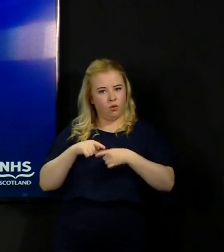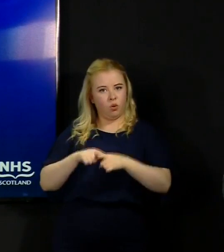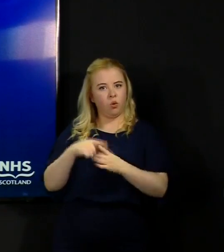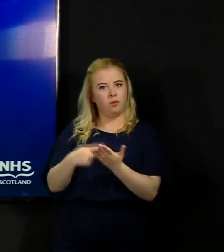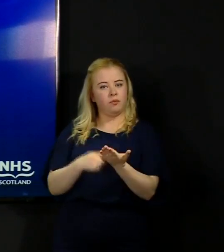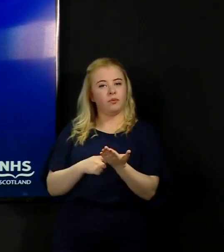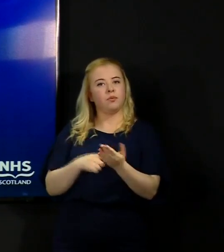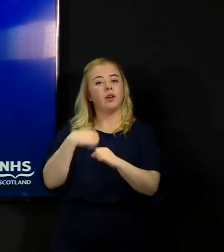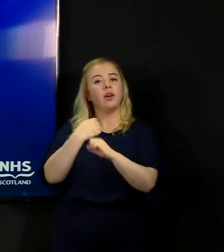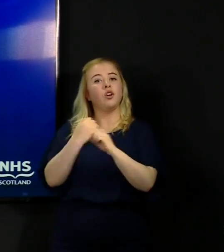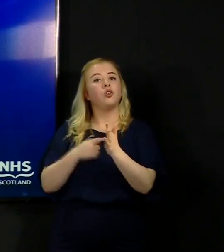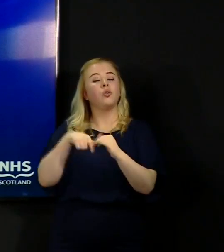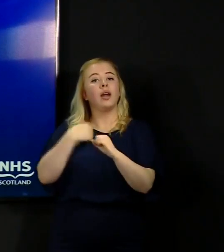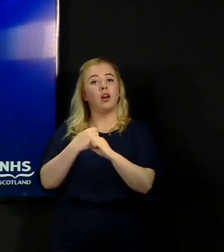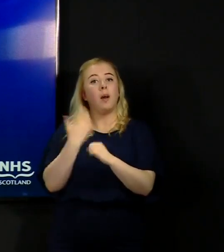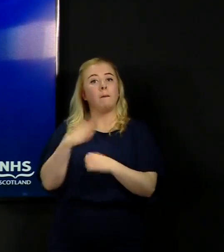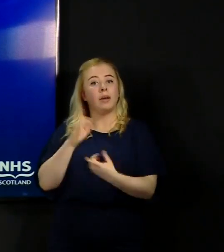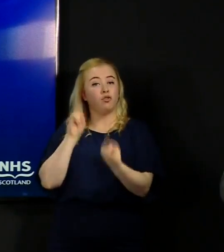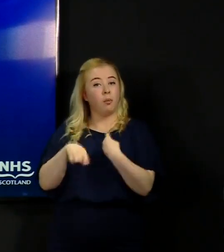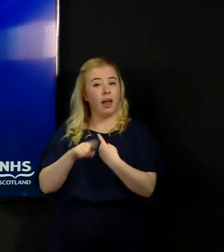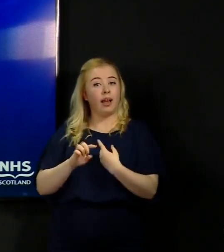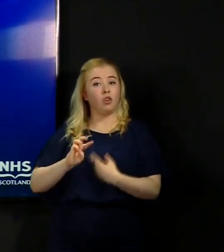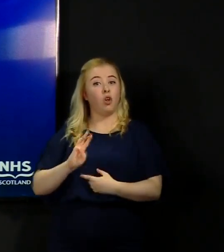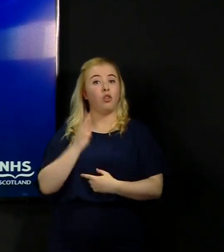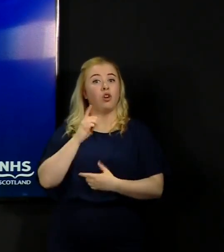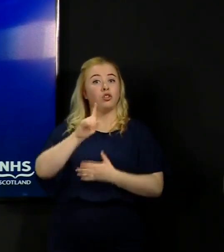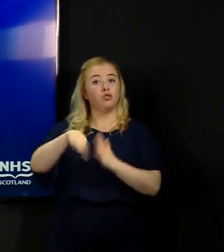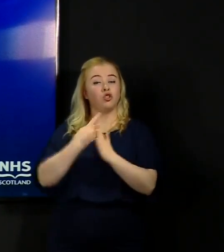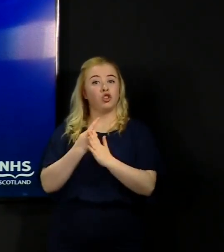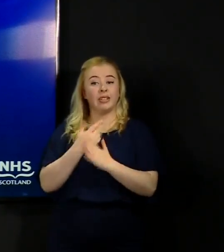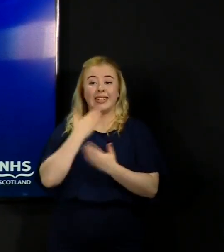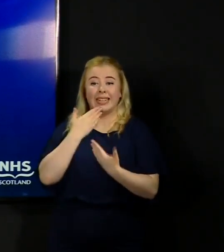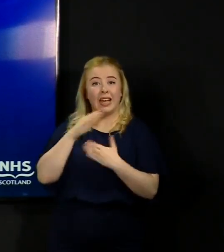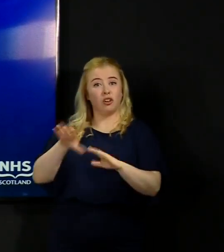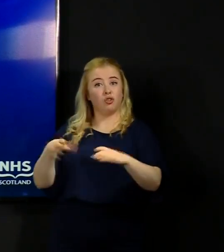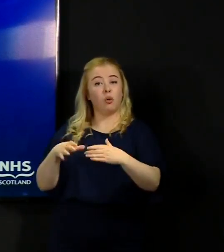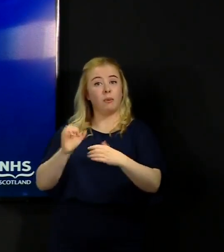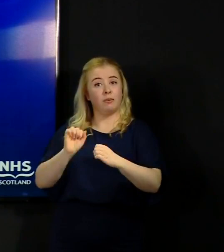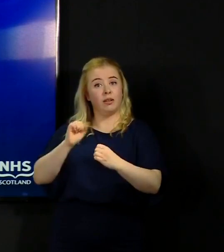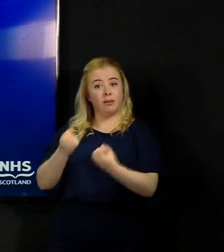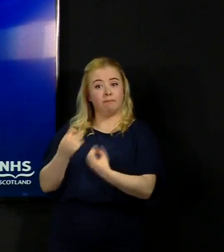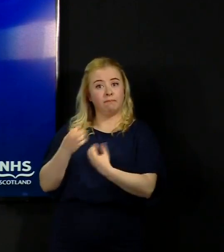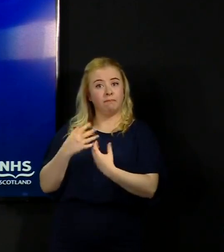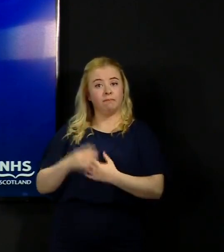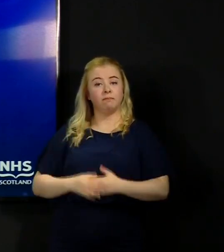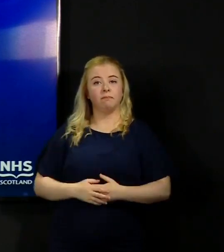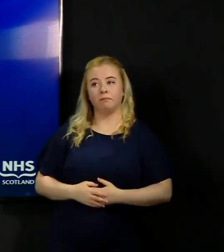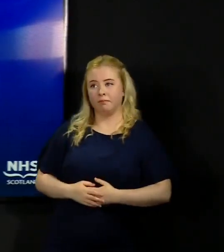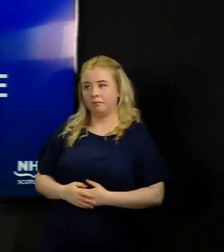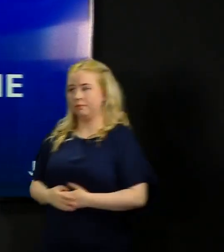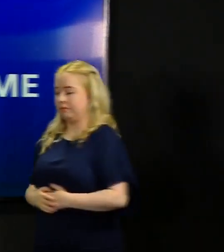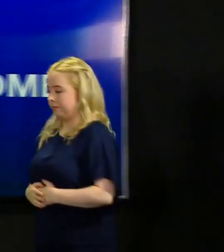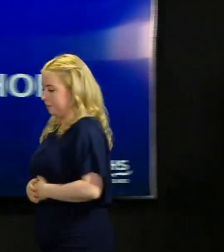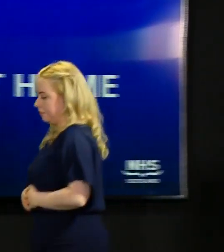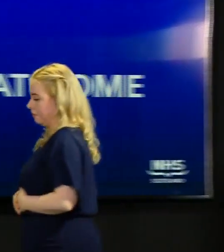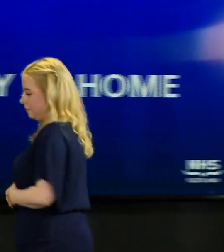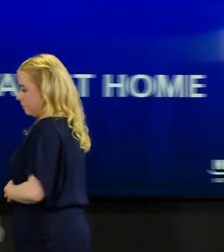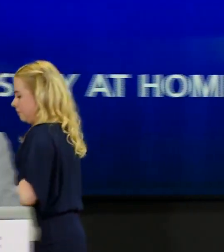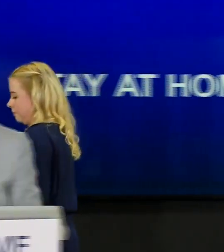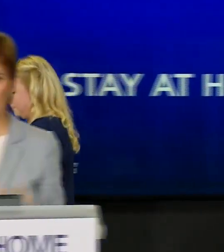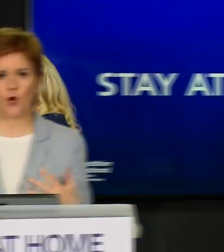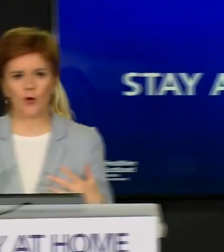Gregor replied on the 3rd of June, thanking that group for their contribution, and we took a view. I think it actually indicates a point